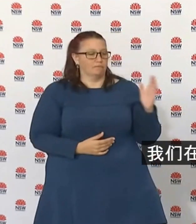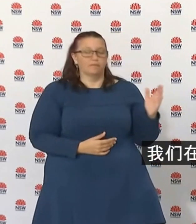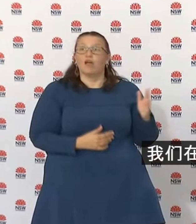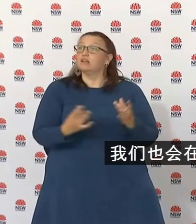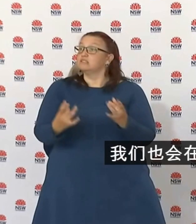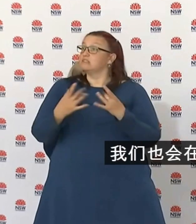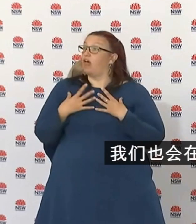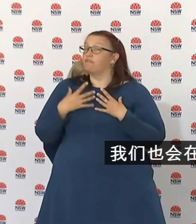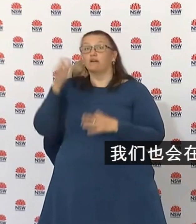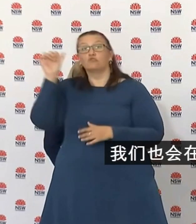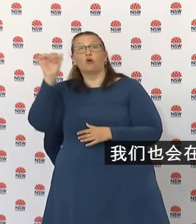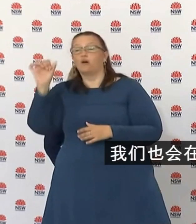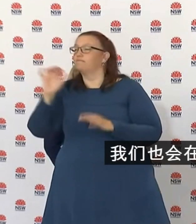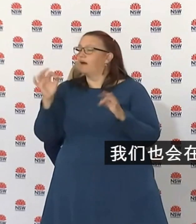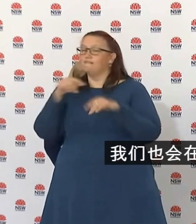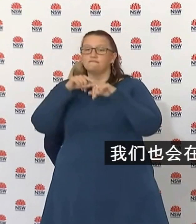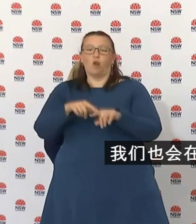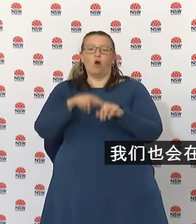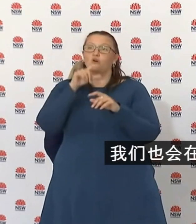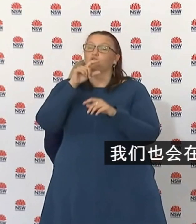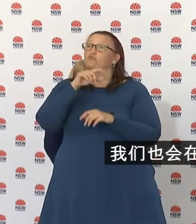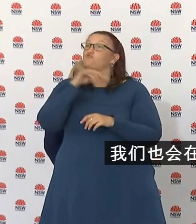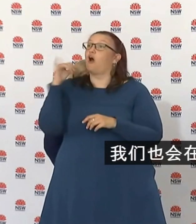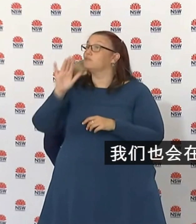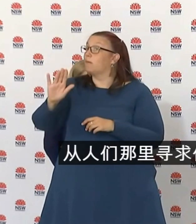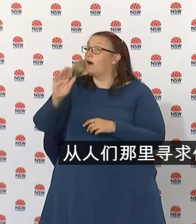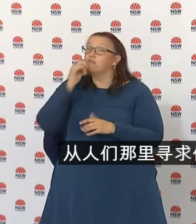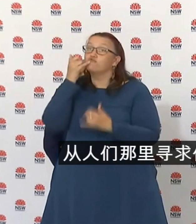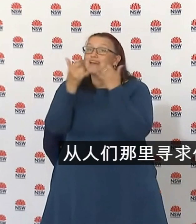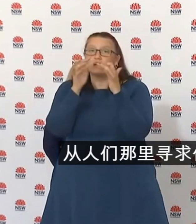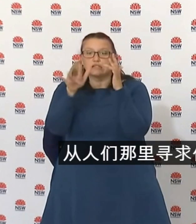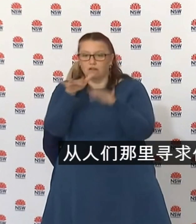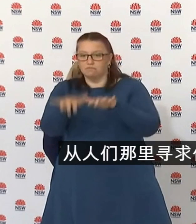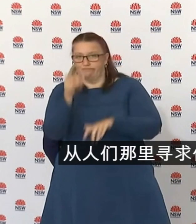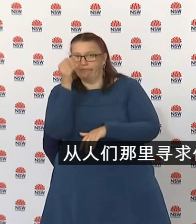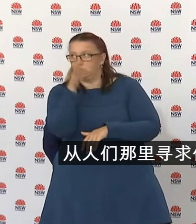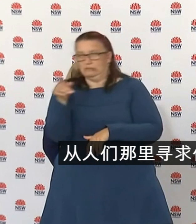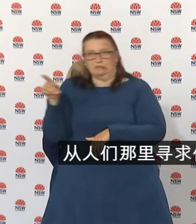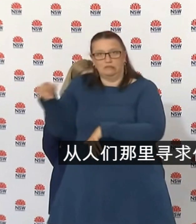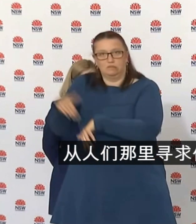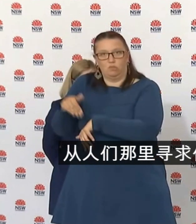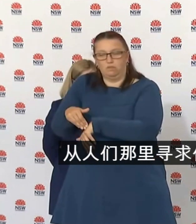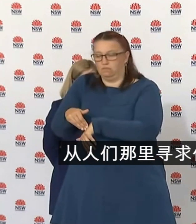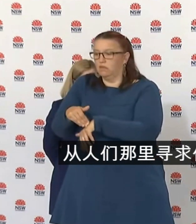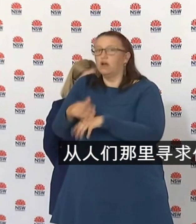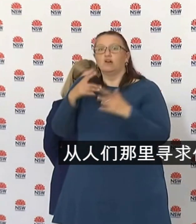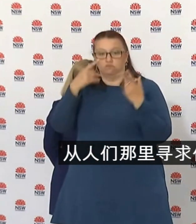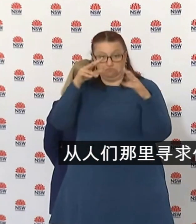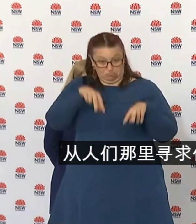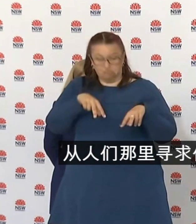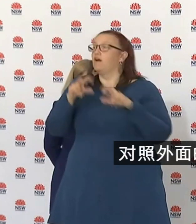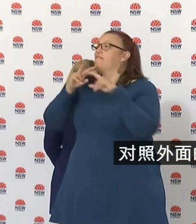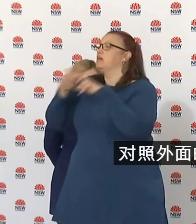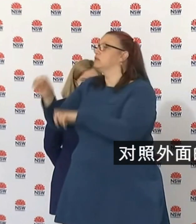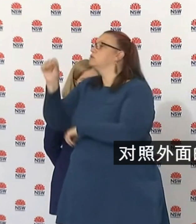have spoken as well. We will be patrolling the streets, and we do have the right to seek information from people in terms of where their residence